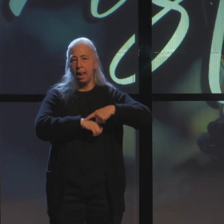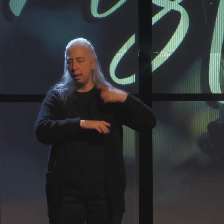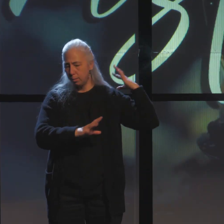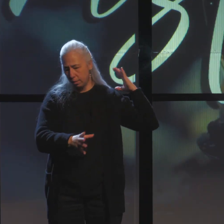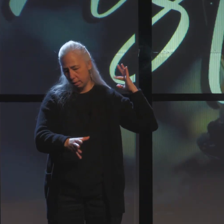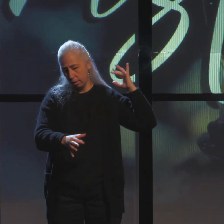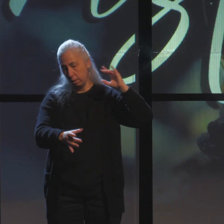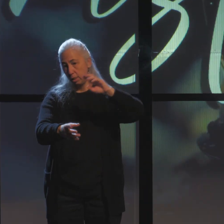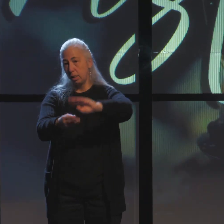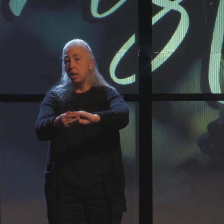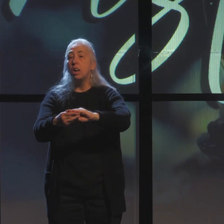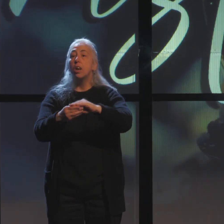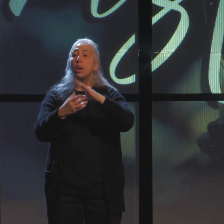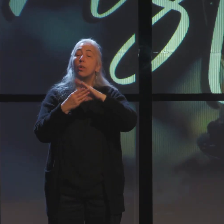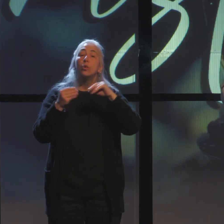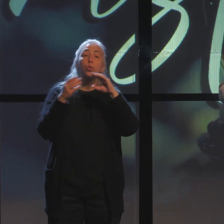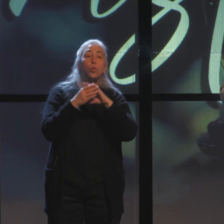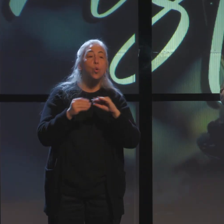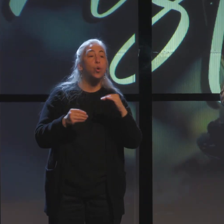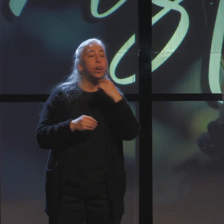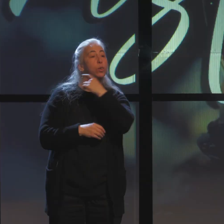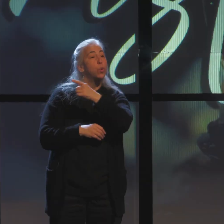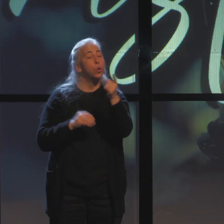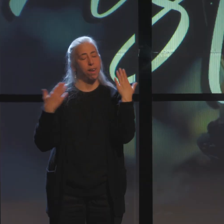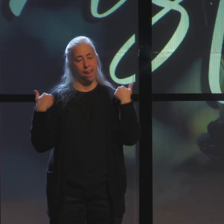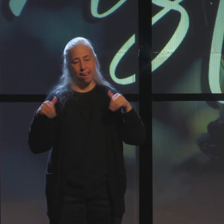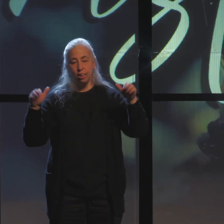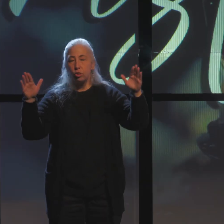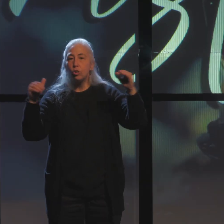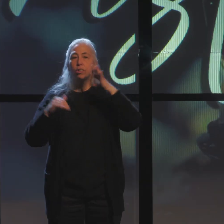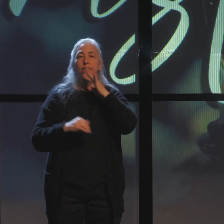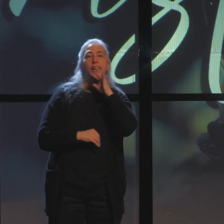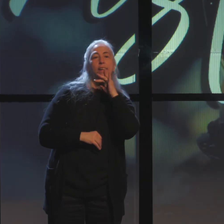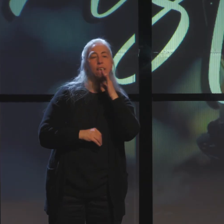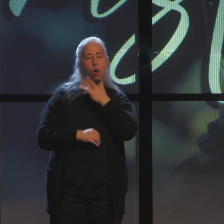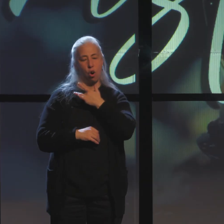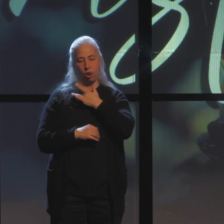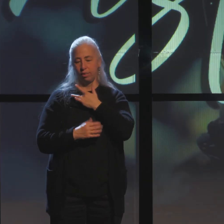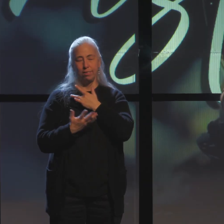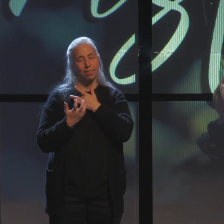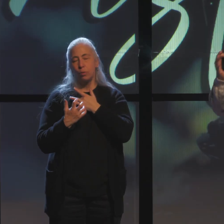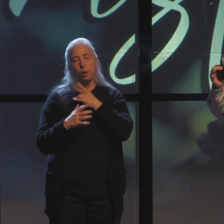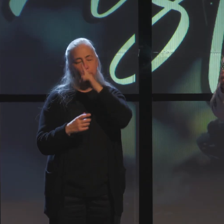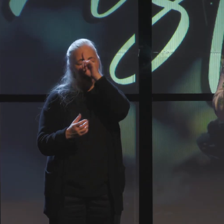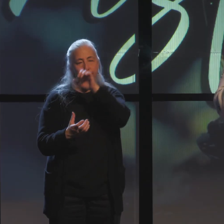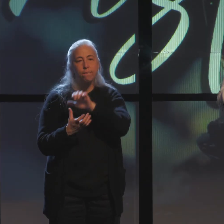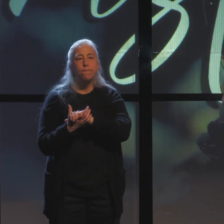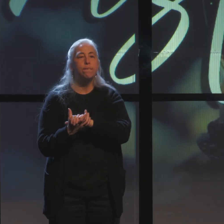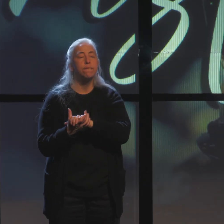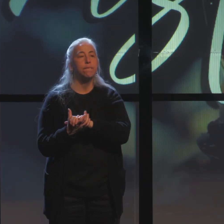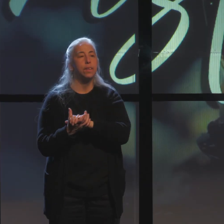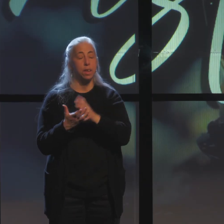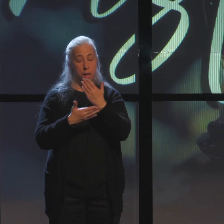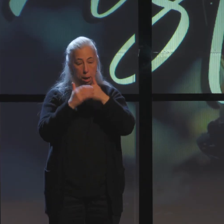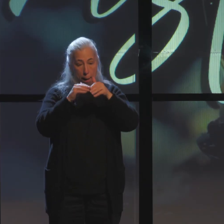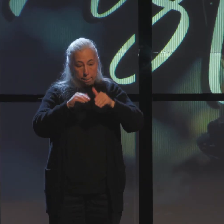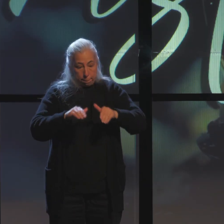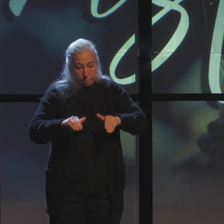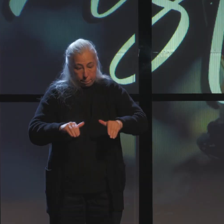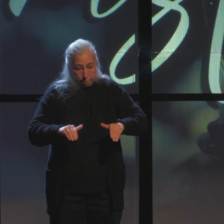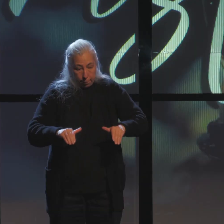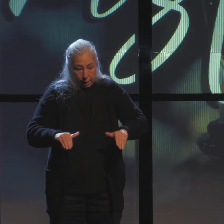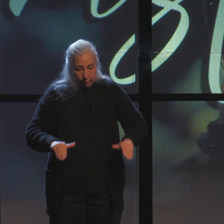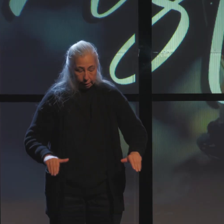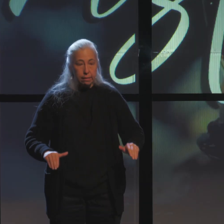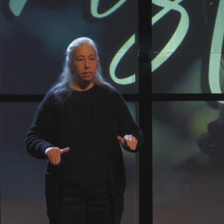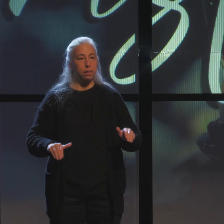been told of angels who sang, of hearts that dared to believe, of peace that was proclaimed in a world that was still